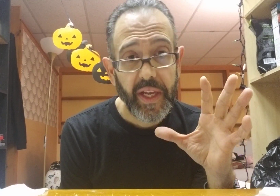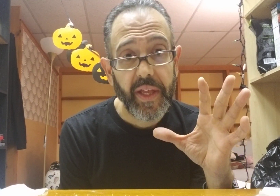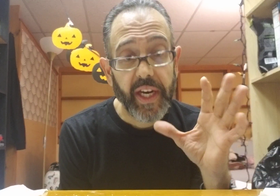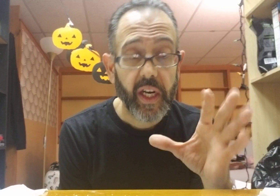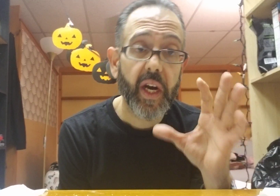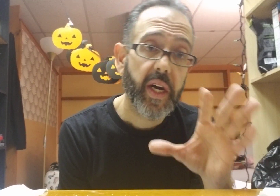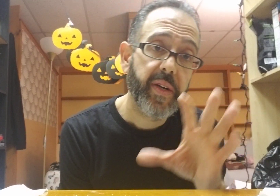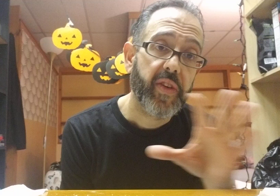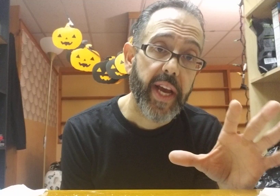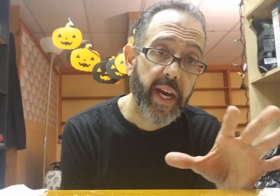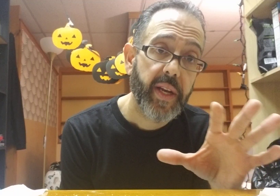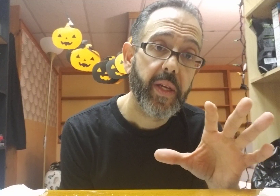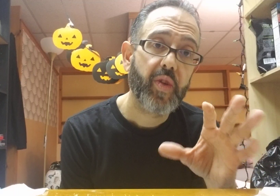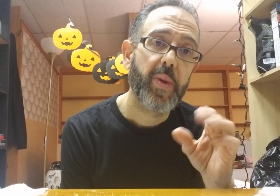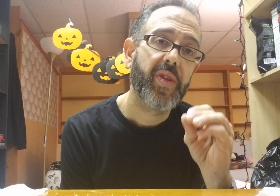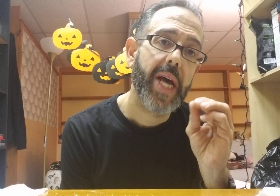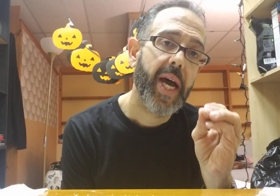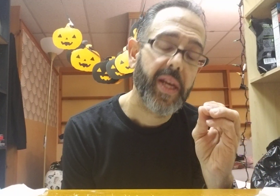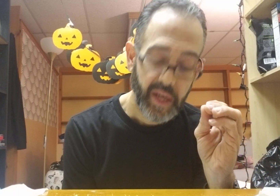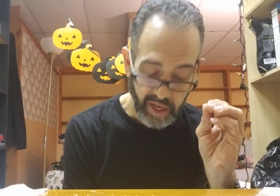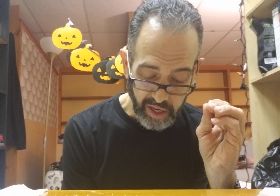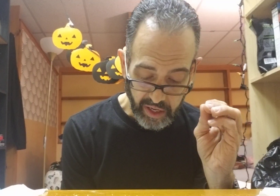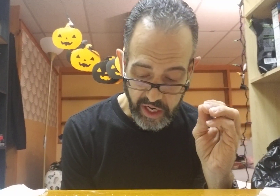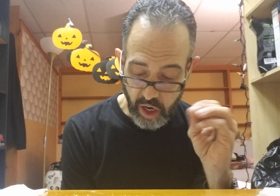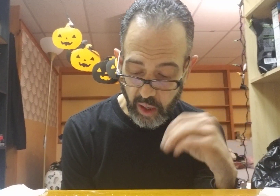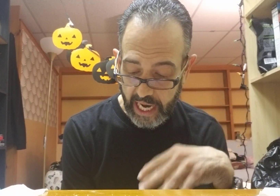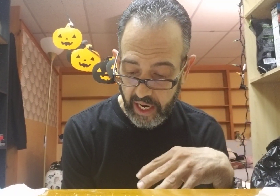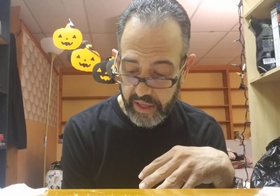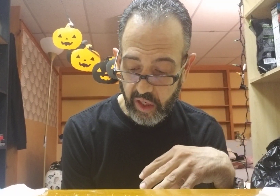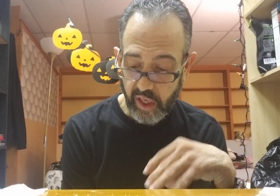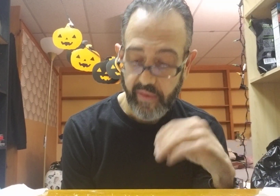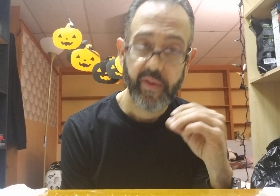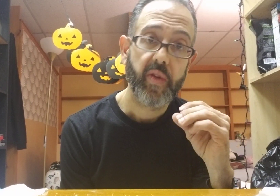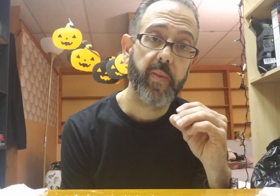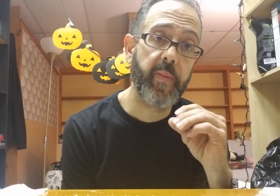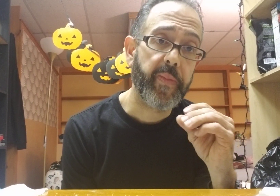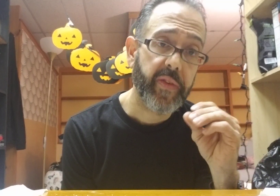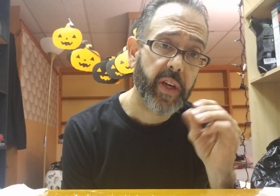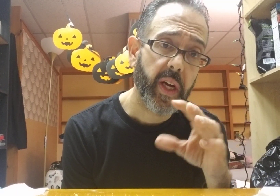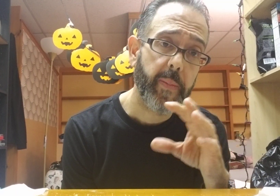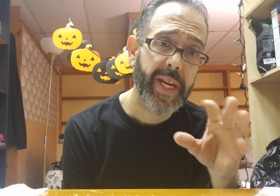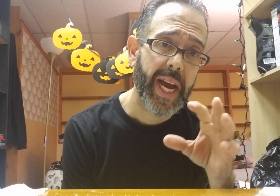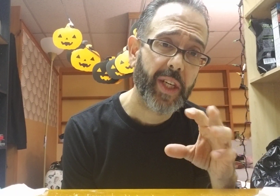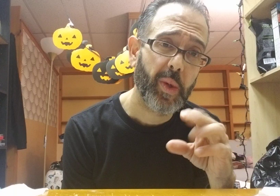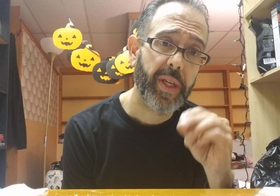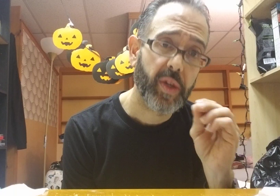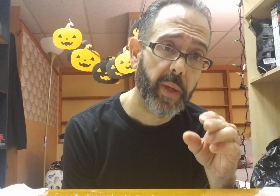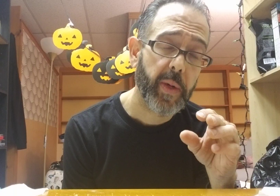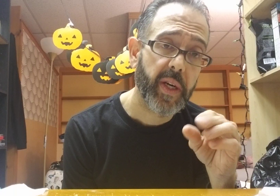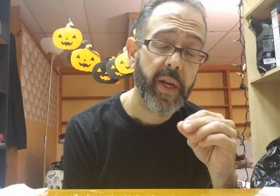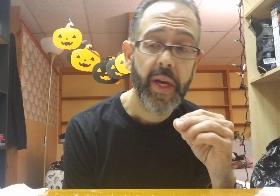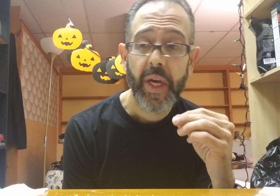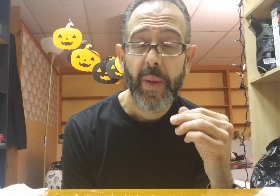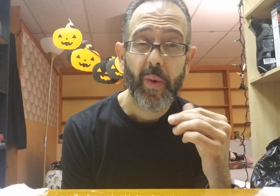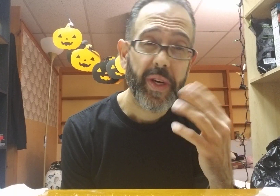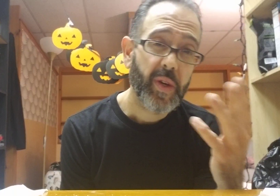they're gonna understand. So it's not, a lot of this stuff is if you're gonna be an actual interpreter. But when you're